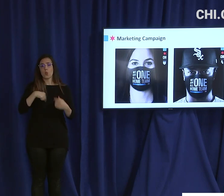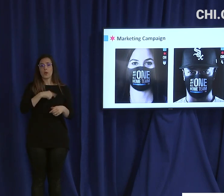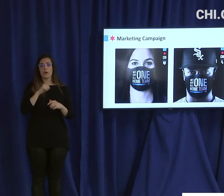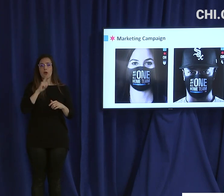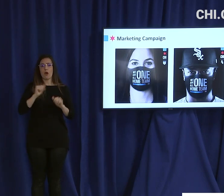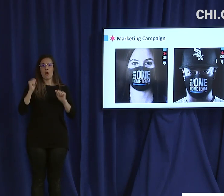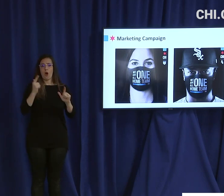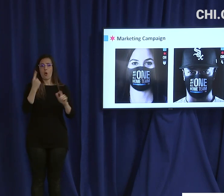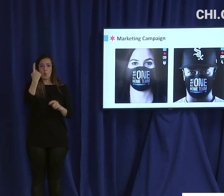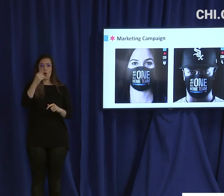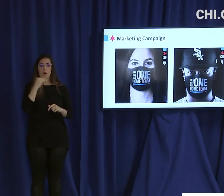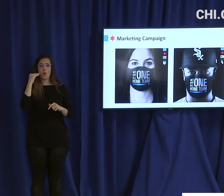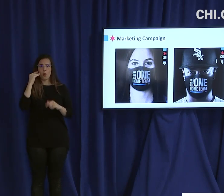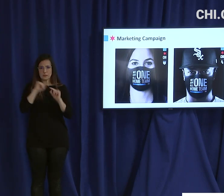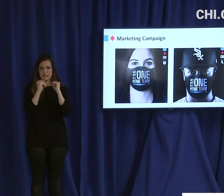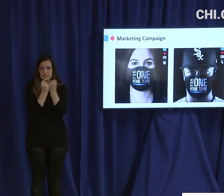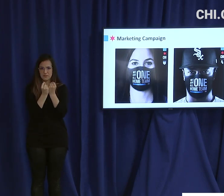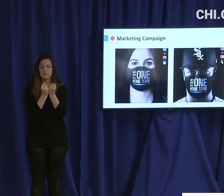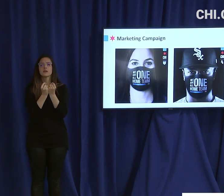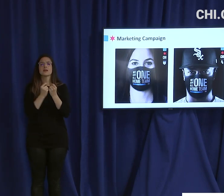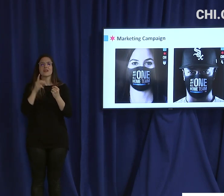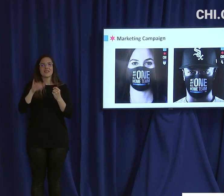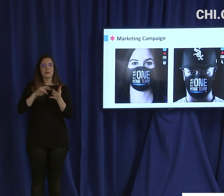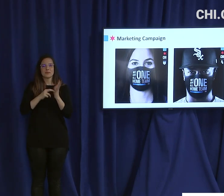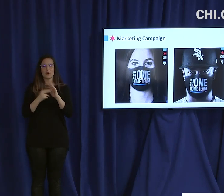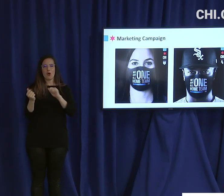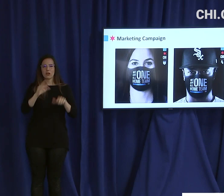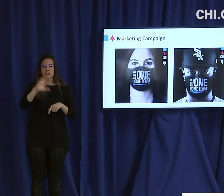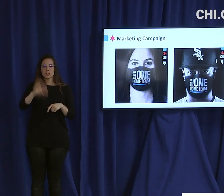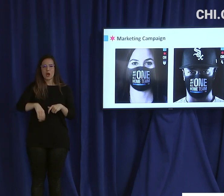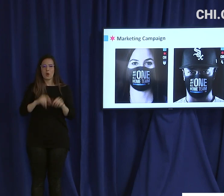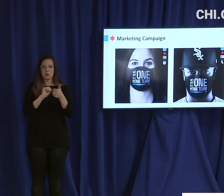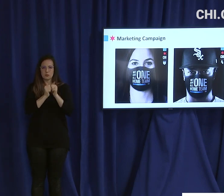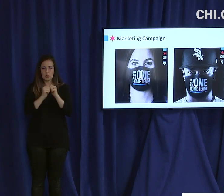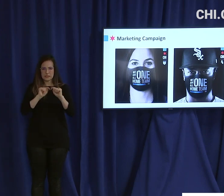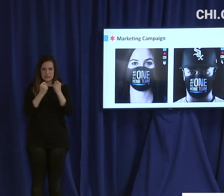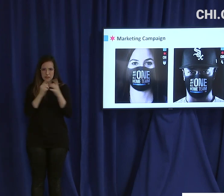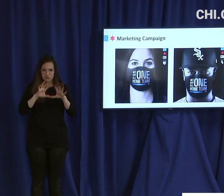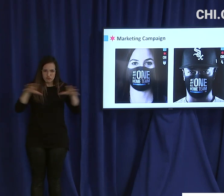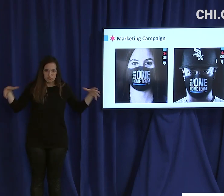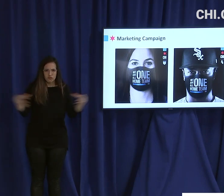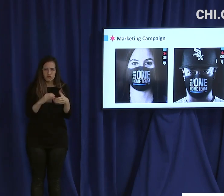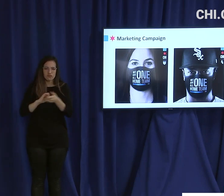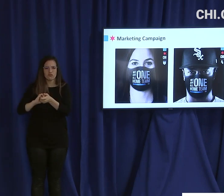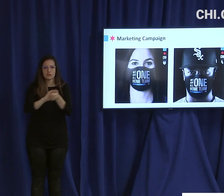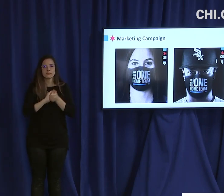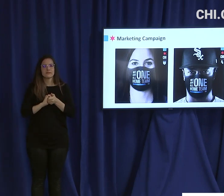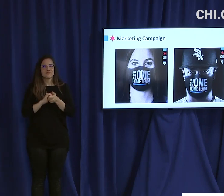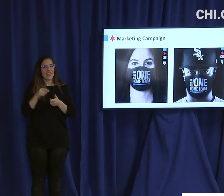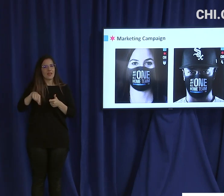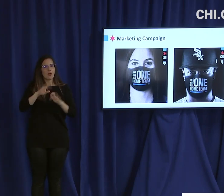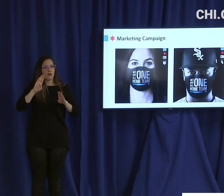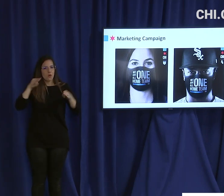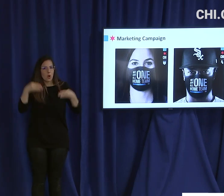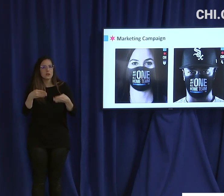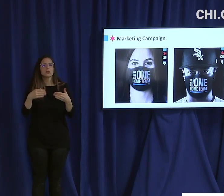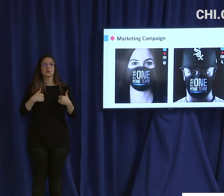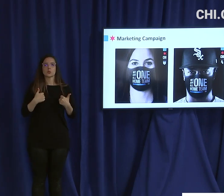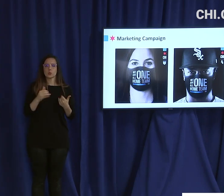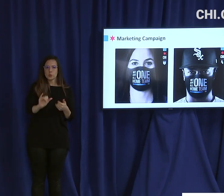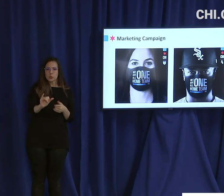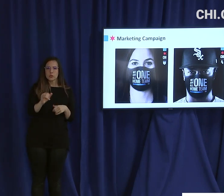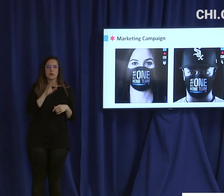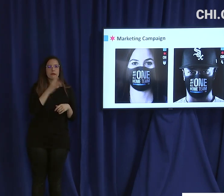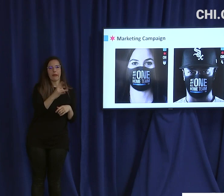the professional sports teams in Chicago really coming together. We've had a youth focus here too, and the 18 to 29-year-olds have had street teams